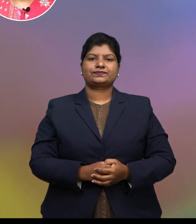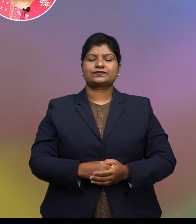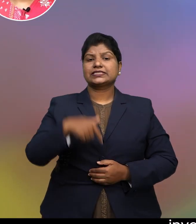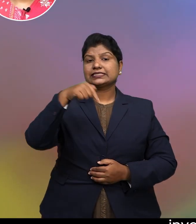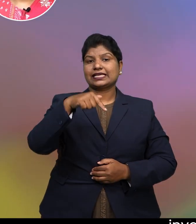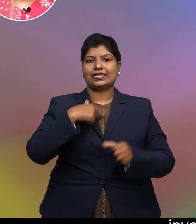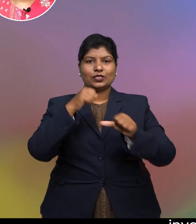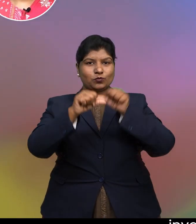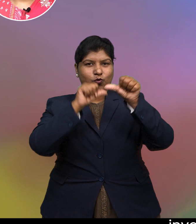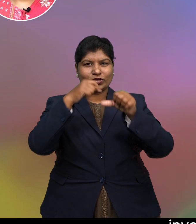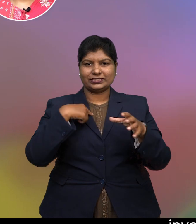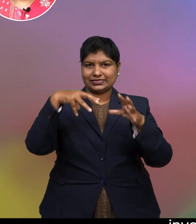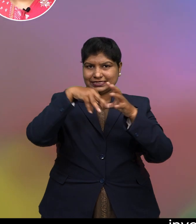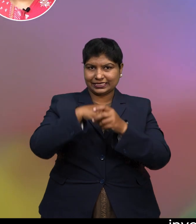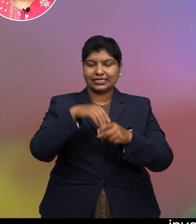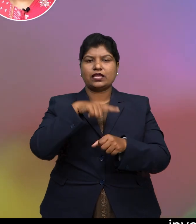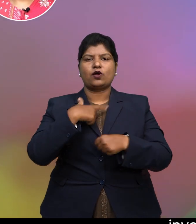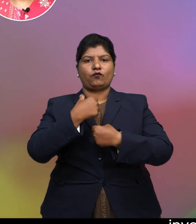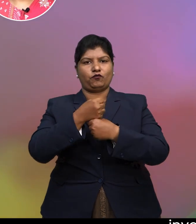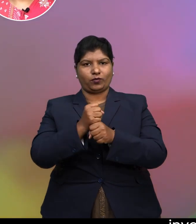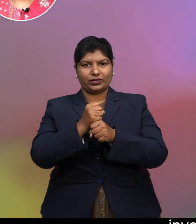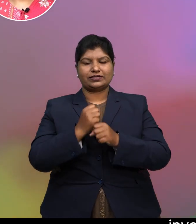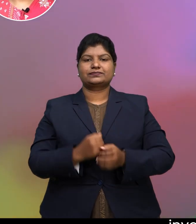This process involves the formation of